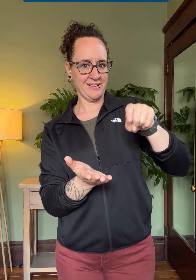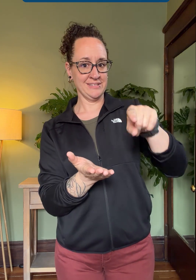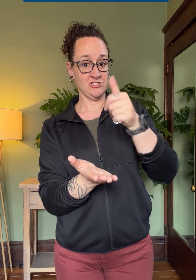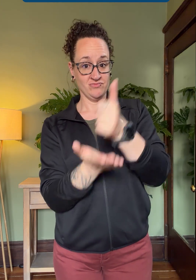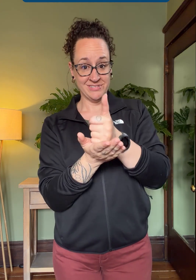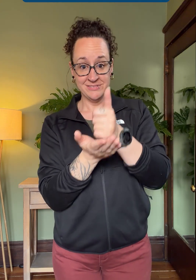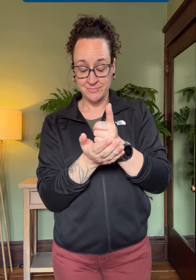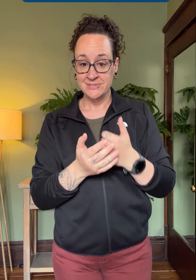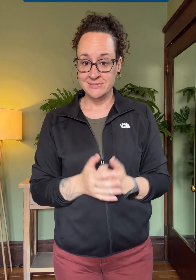and